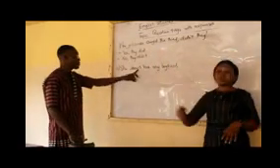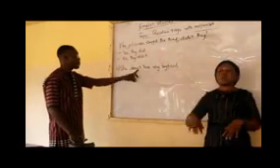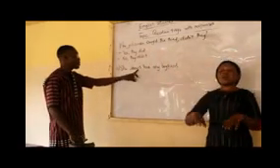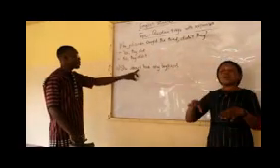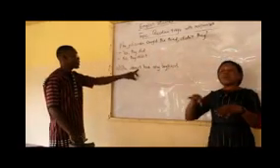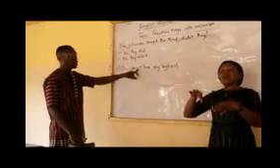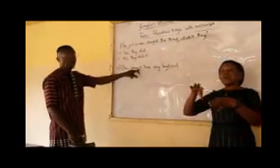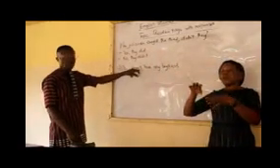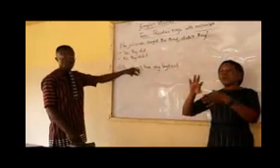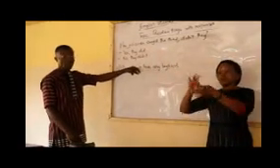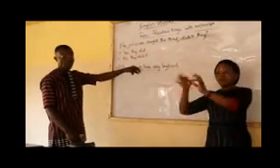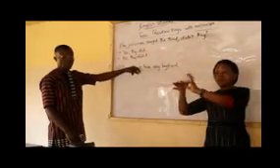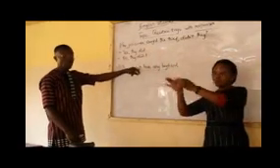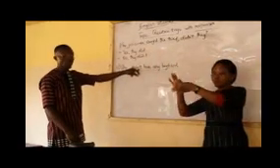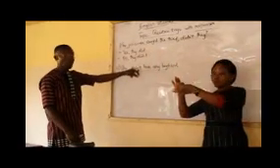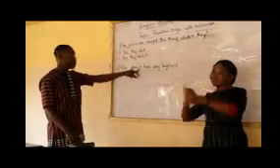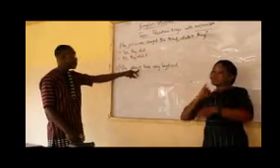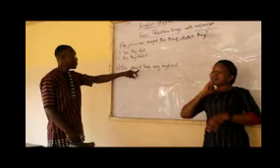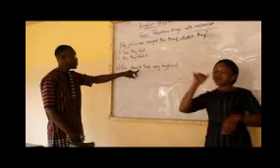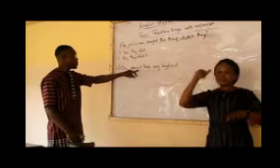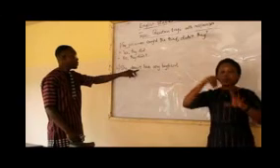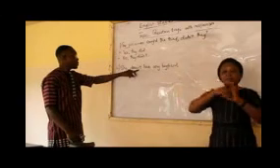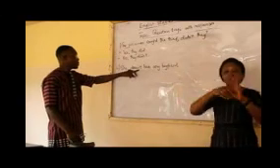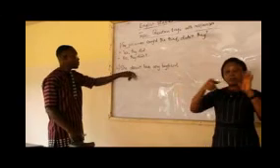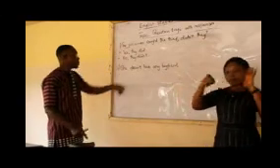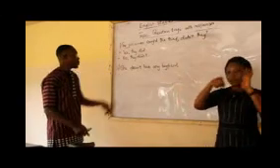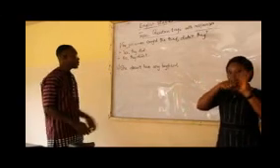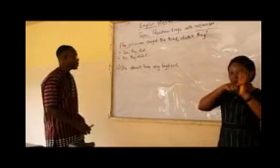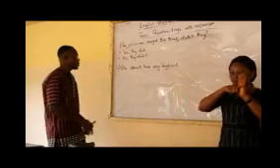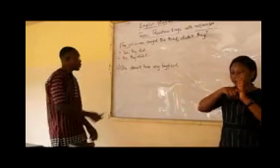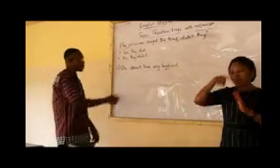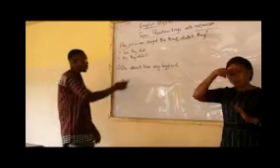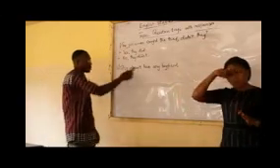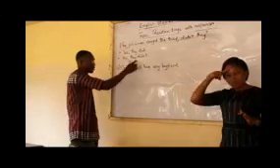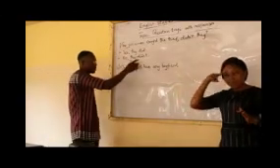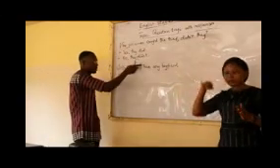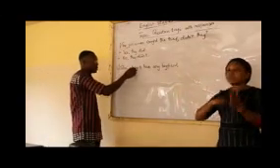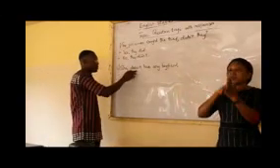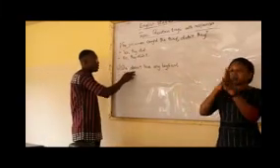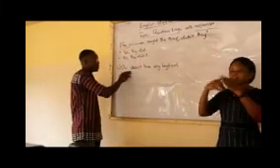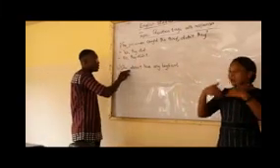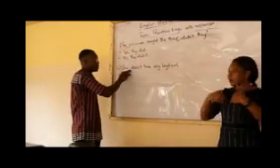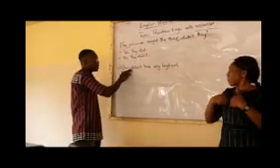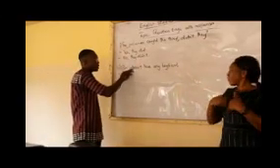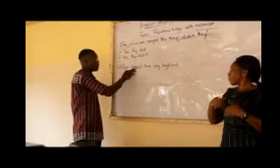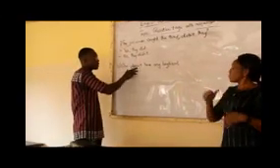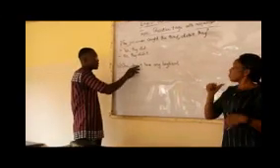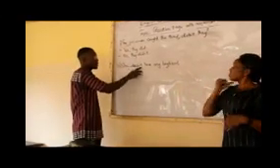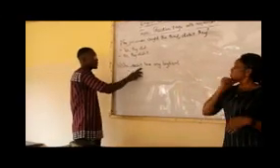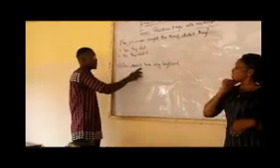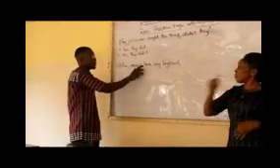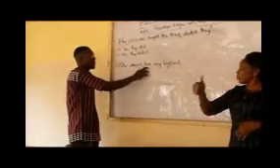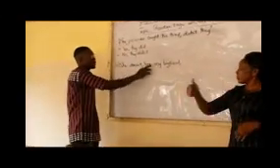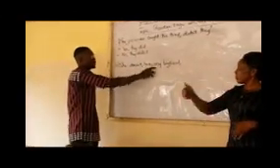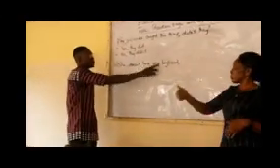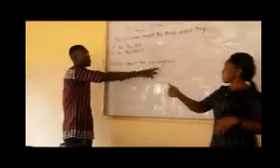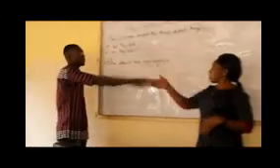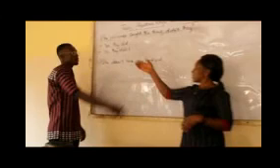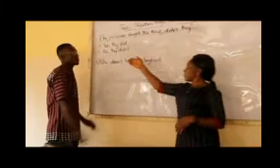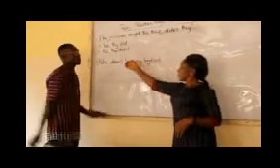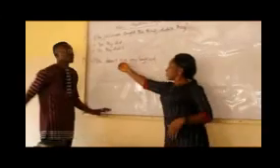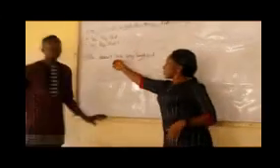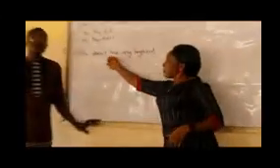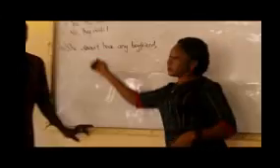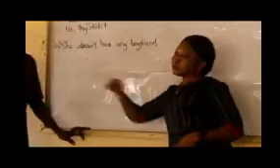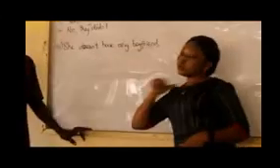of the not form. This one is shortened. She does not have any